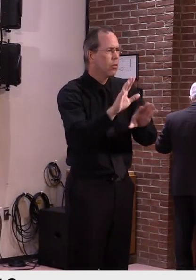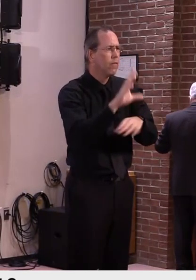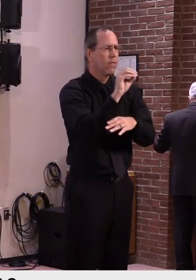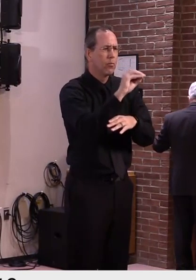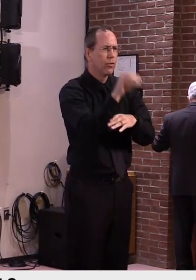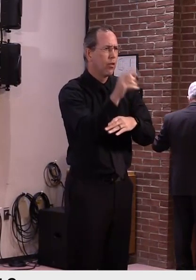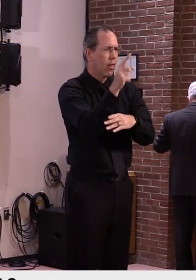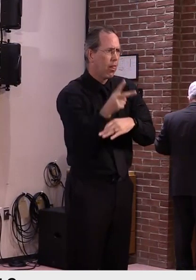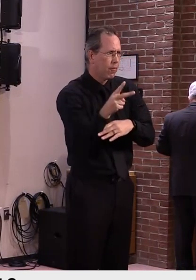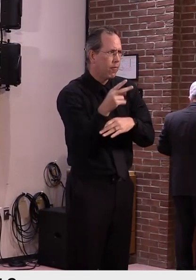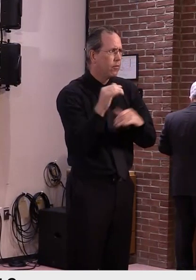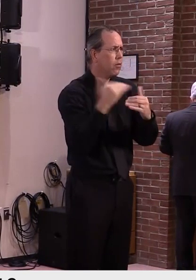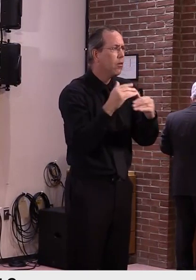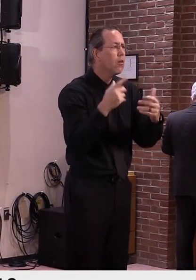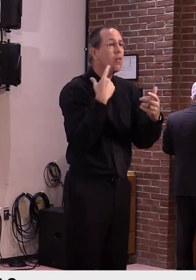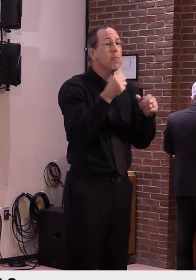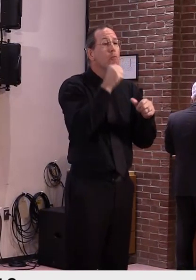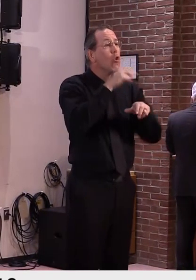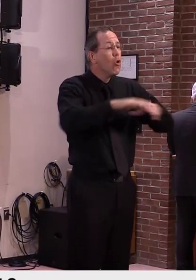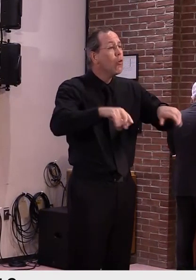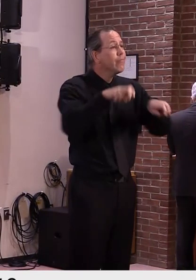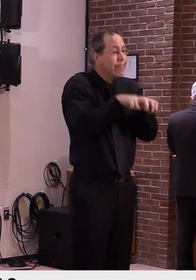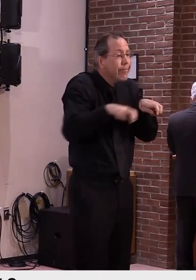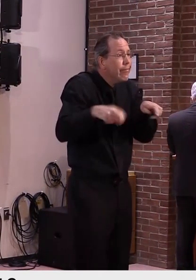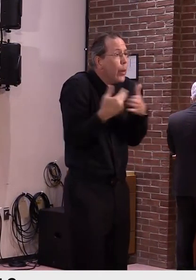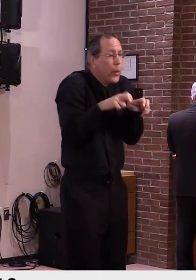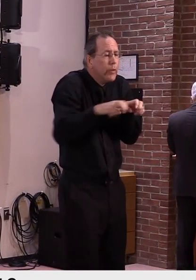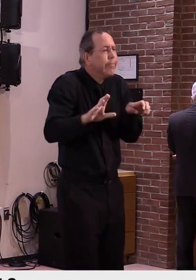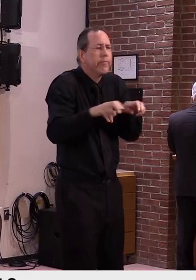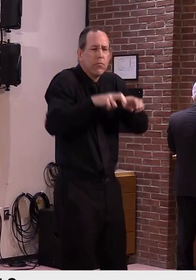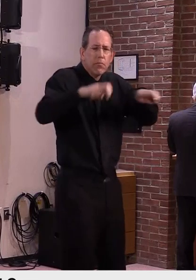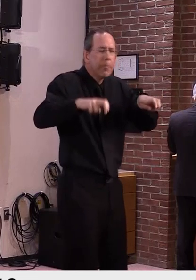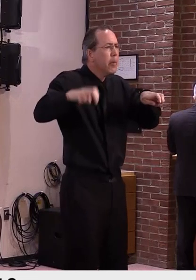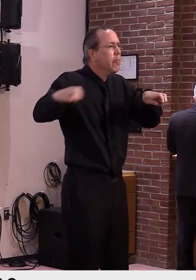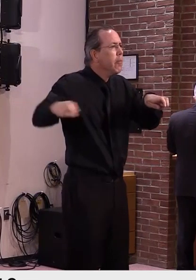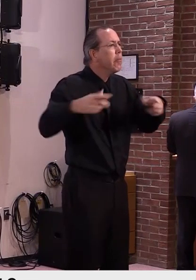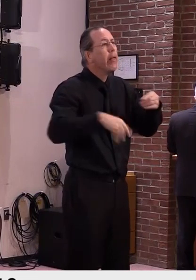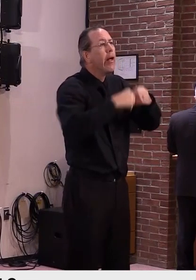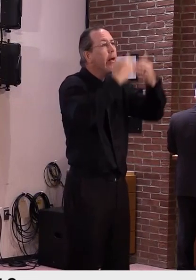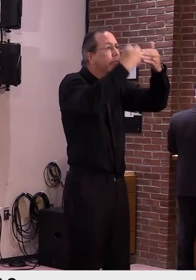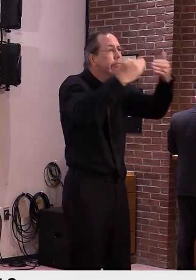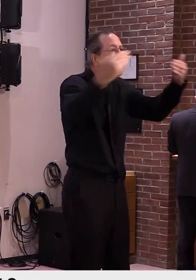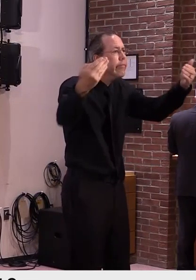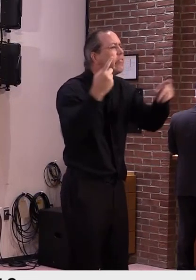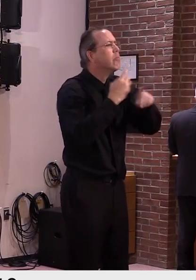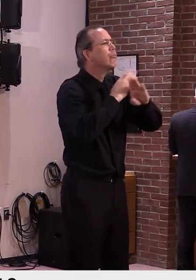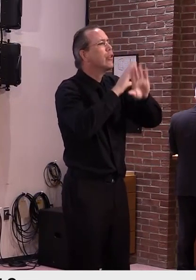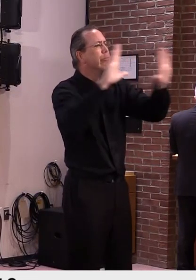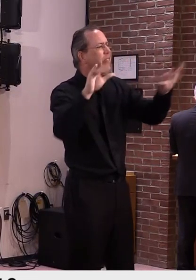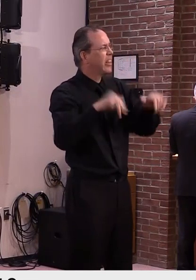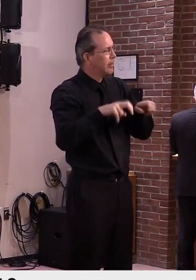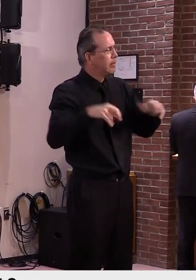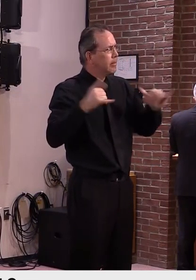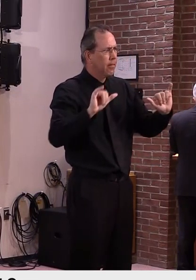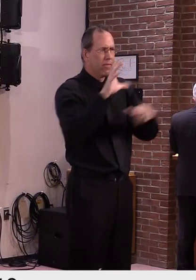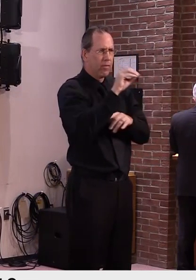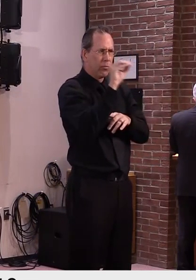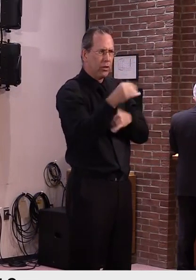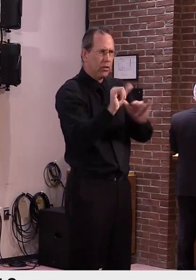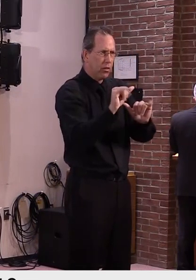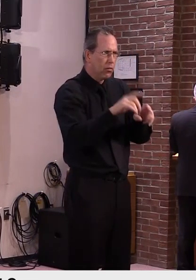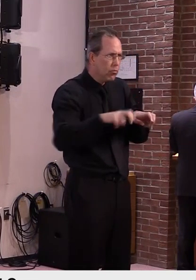seen some misinformation out there. This change did not increase capacity at bars and